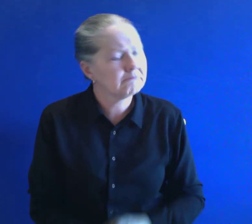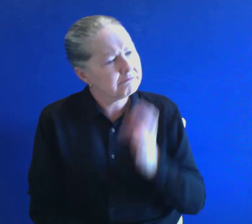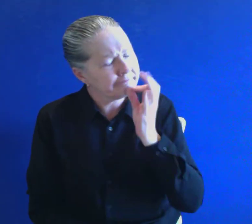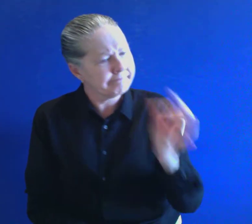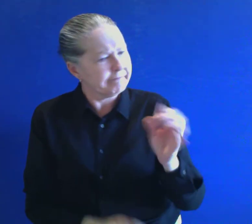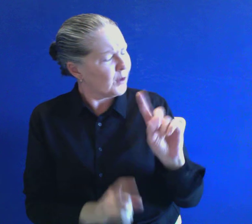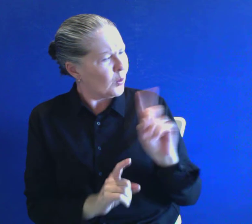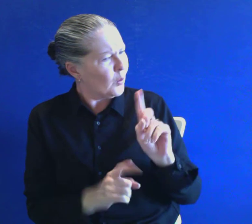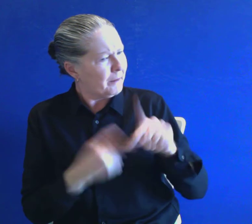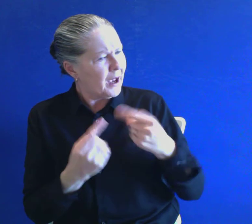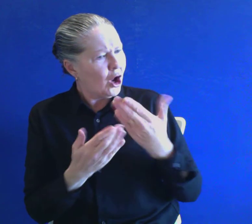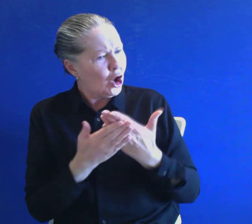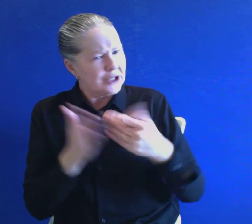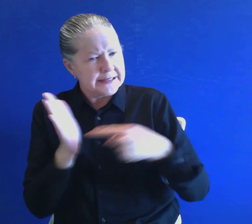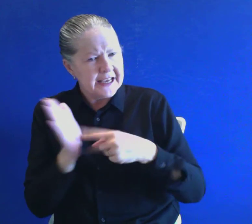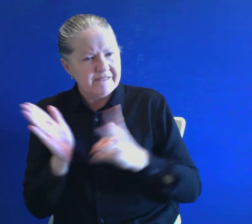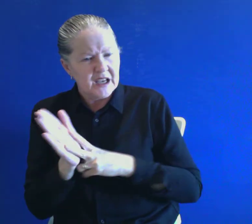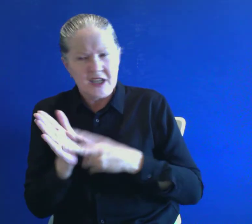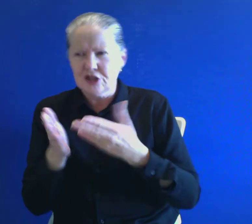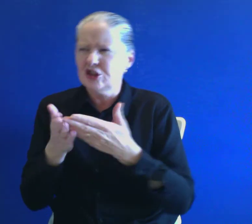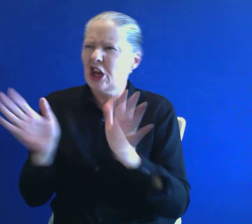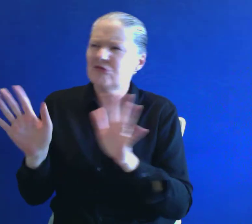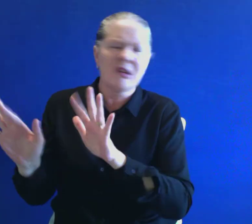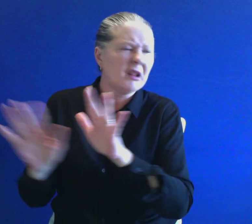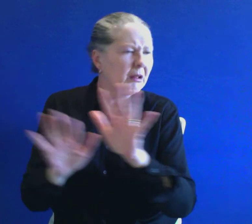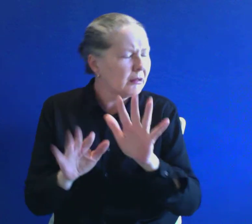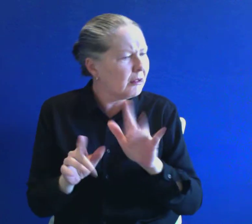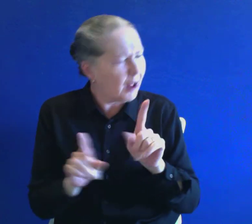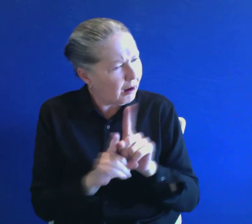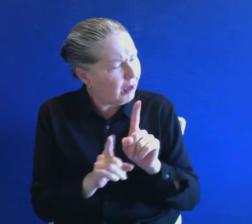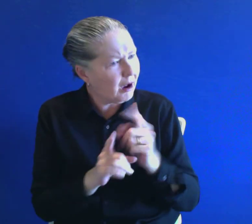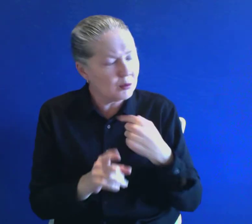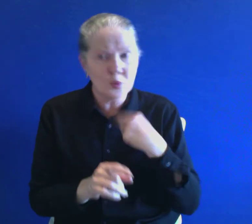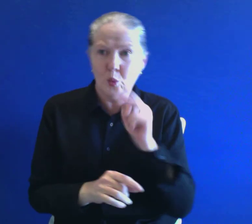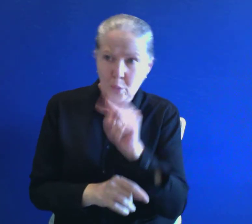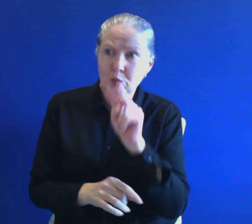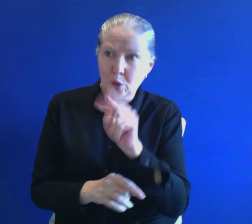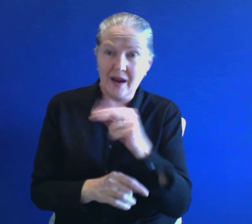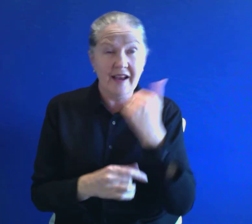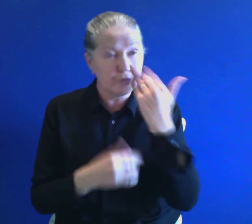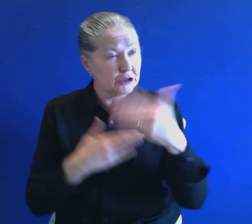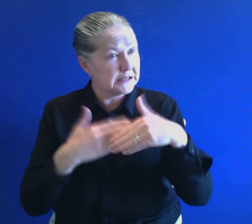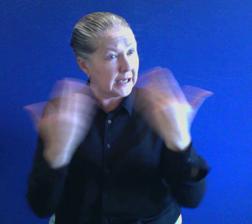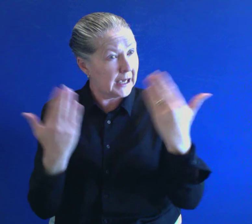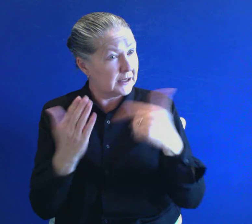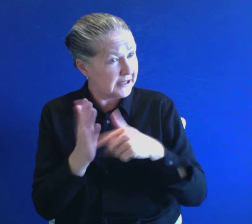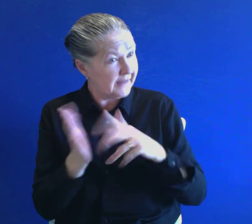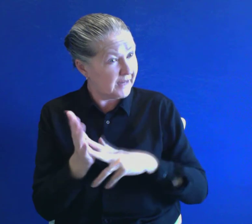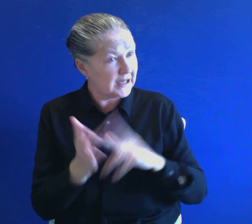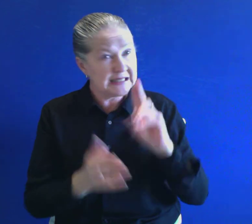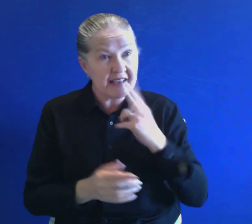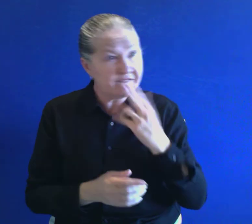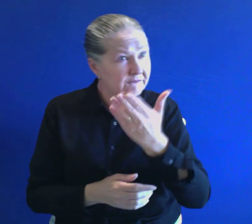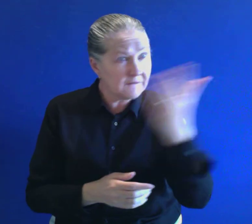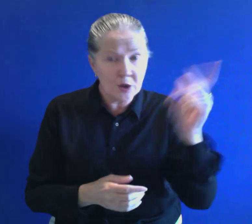TV you know with just watching everyday TV would deaf people generally use closed